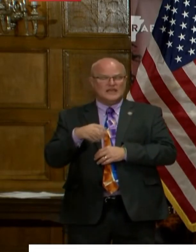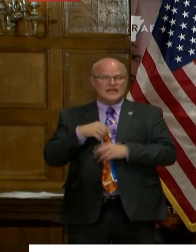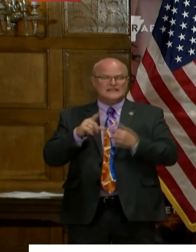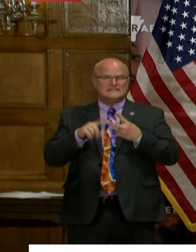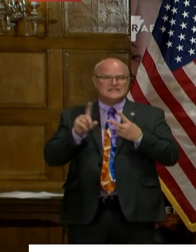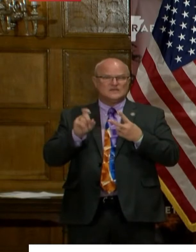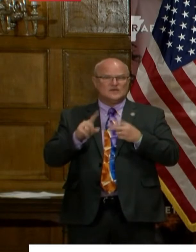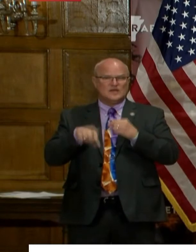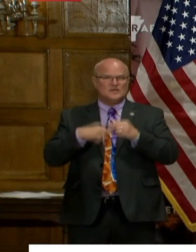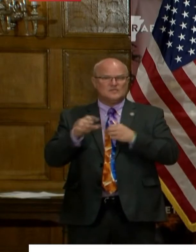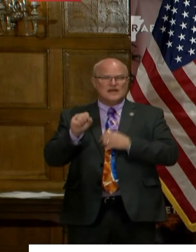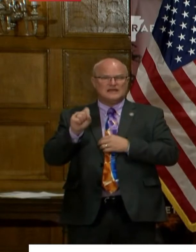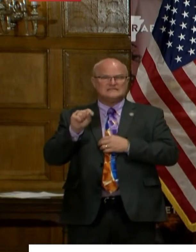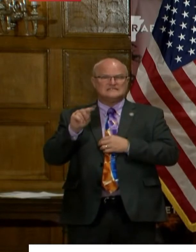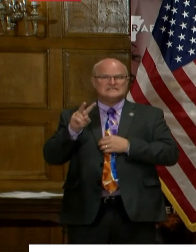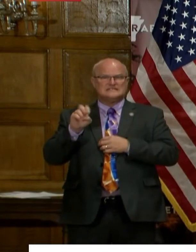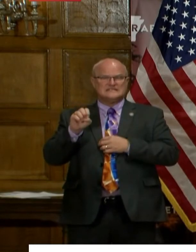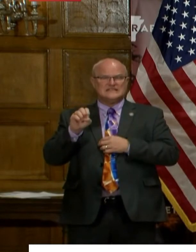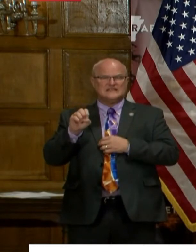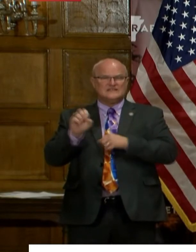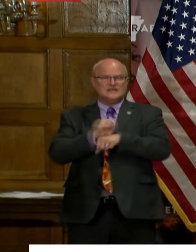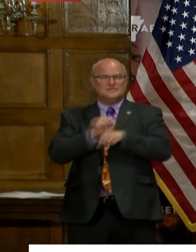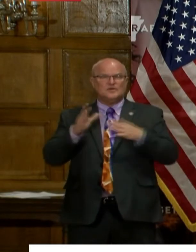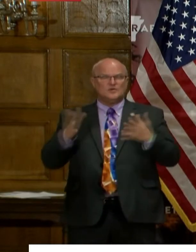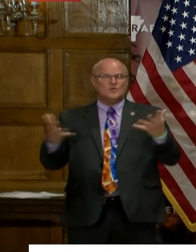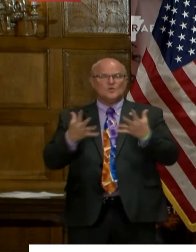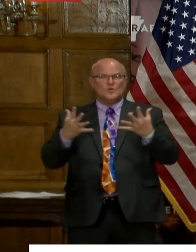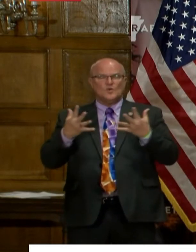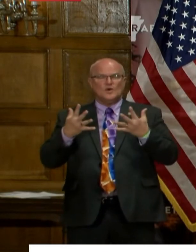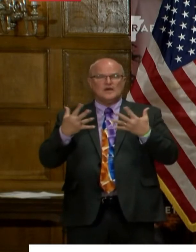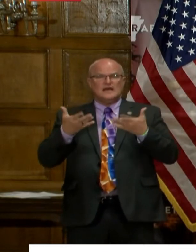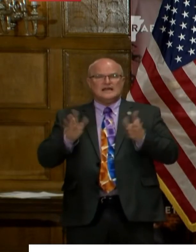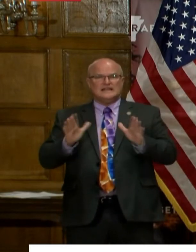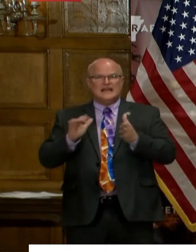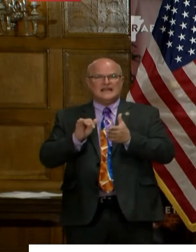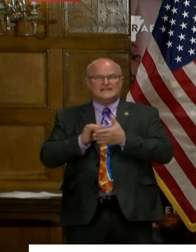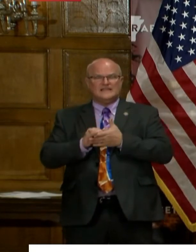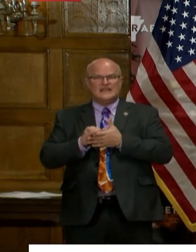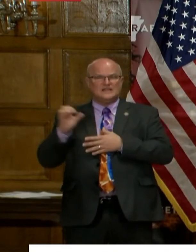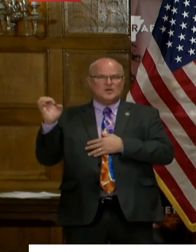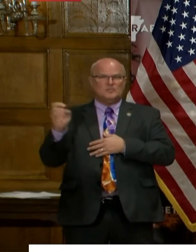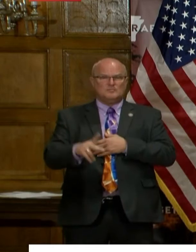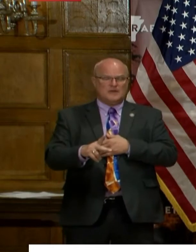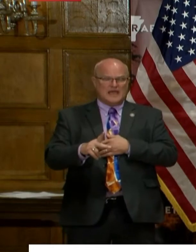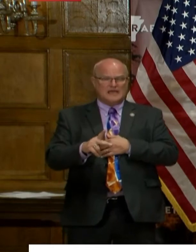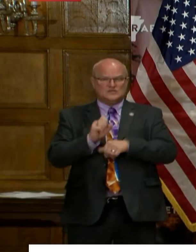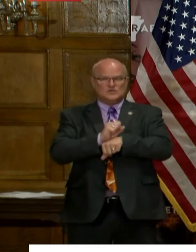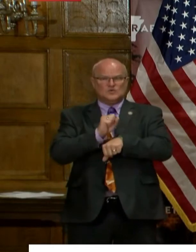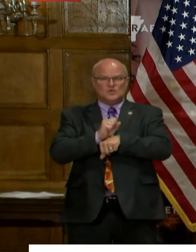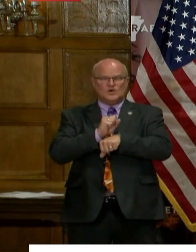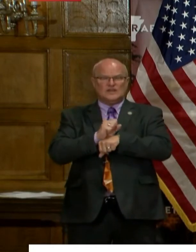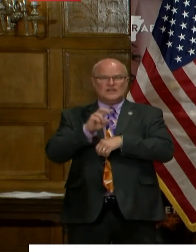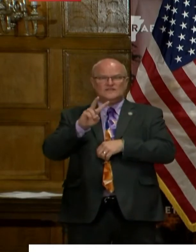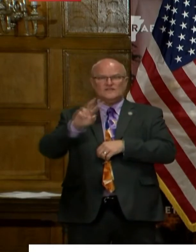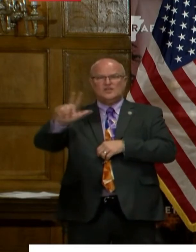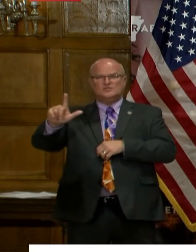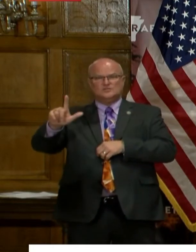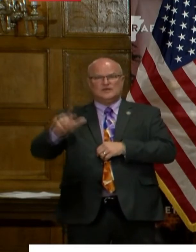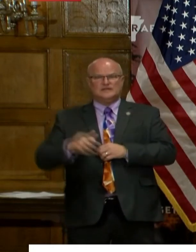question is about state employees. At what point would you consider allowing them to go back to working virtually from